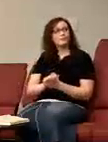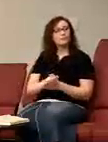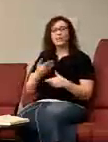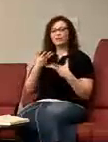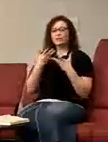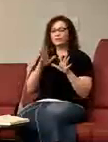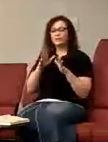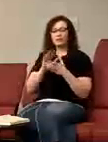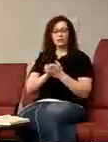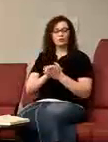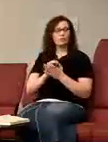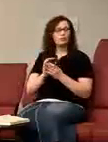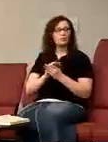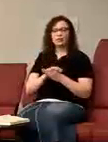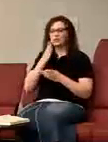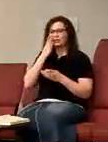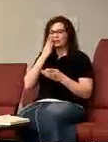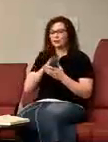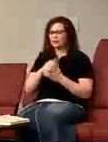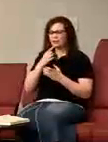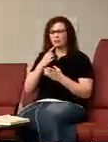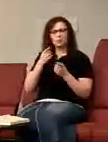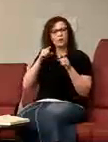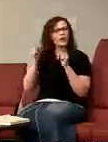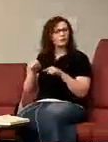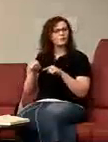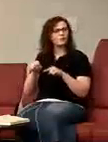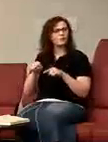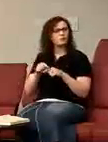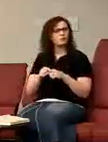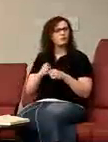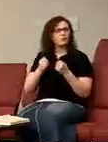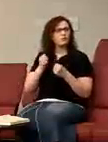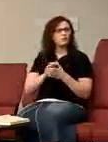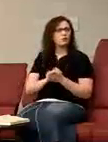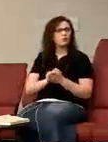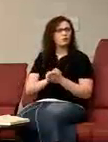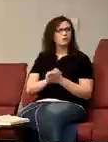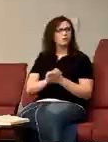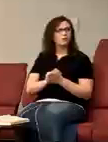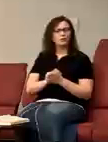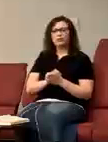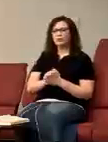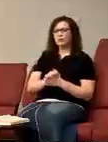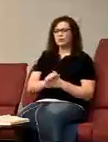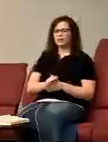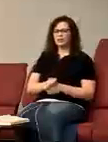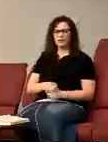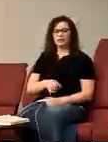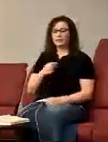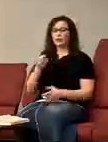up. I drive in there, and he says, "What happened to your car?" I said, "Well, I got went through a hailstorm." He goes, "Well, that's covered." I said, "Really?"